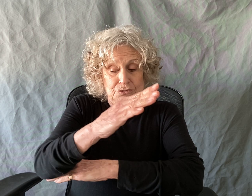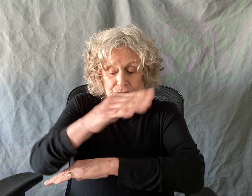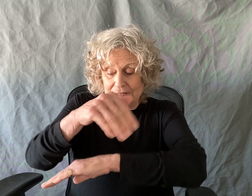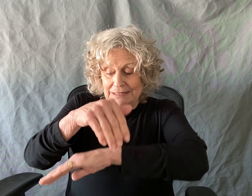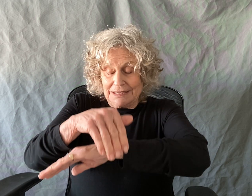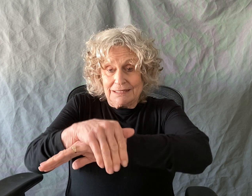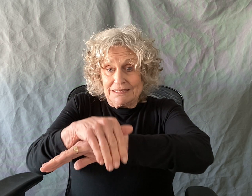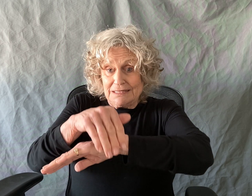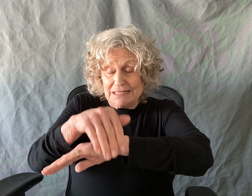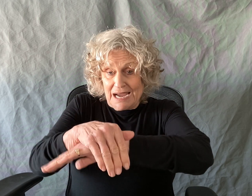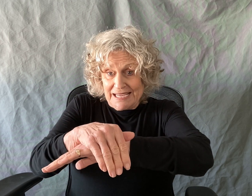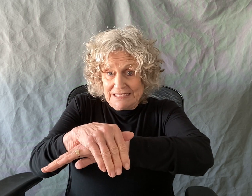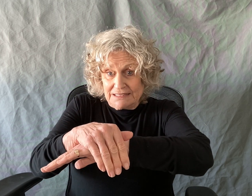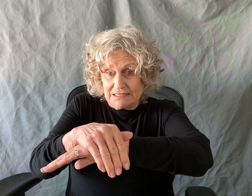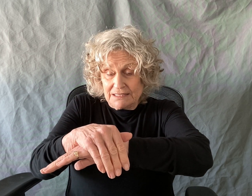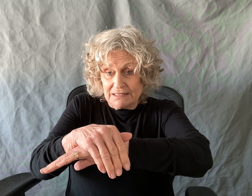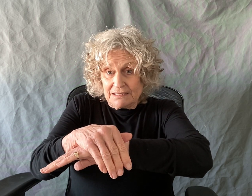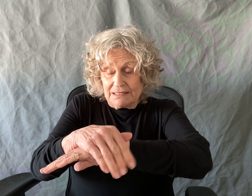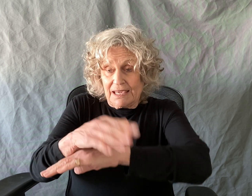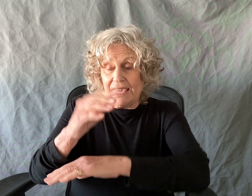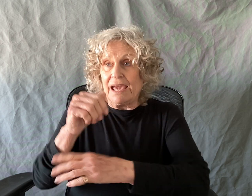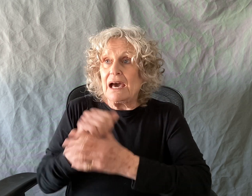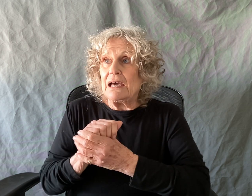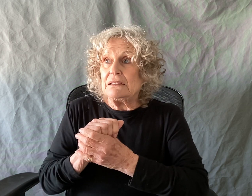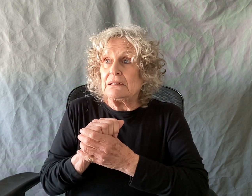afternoon, night, and